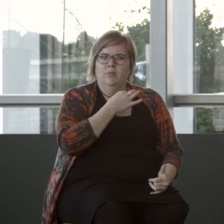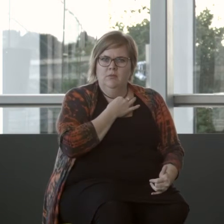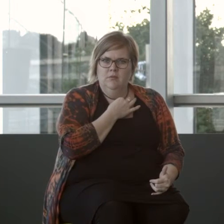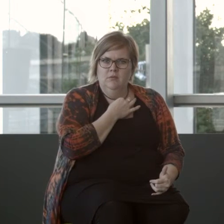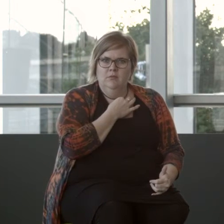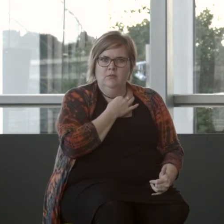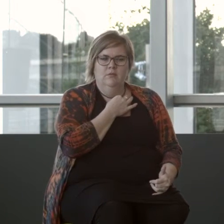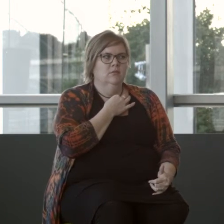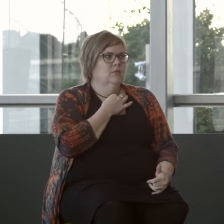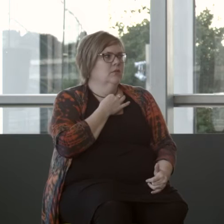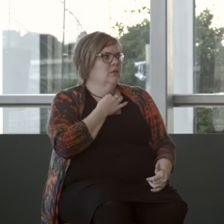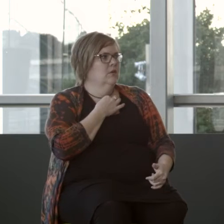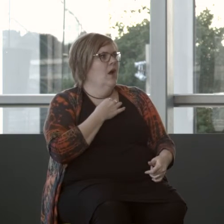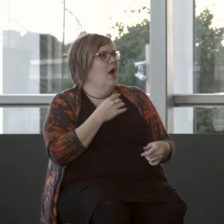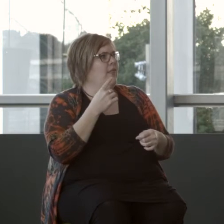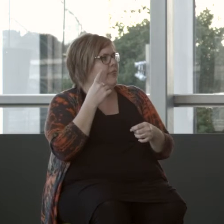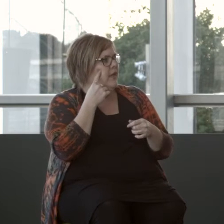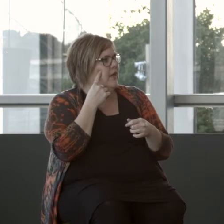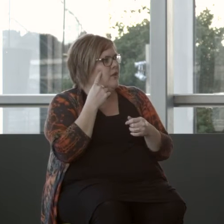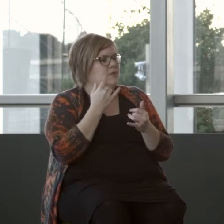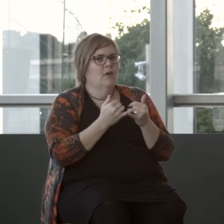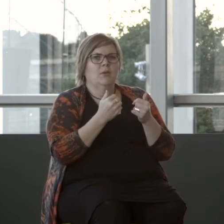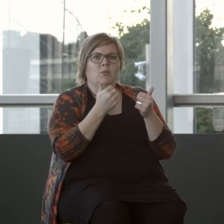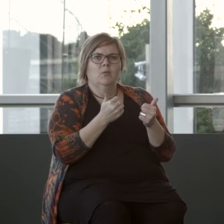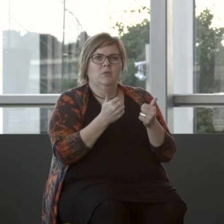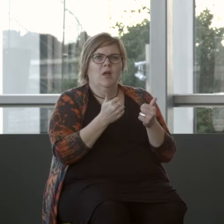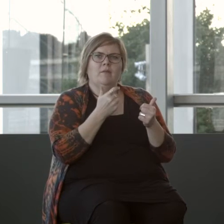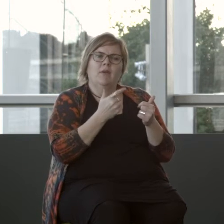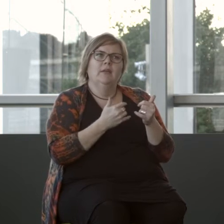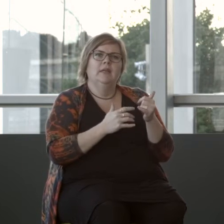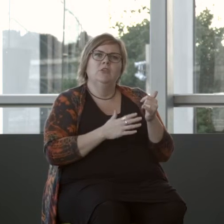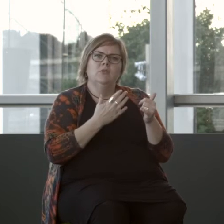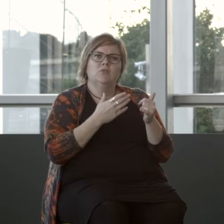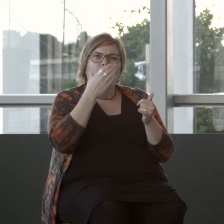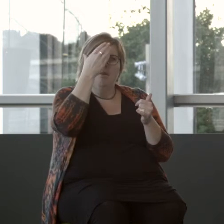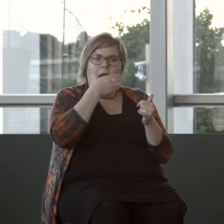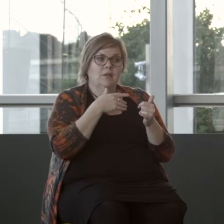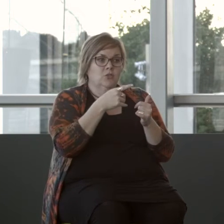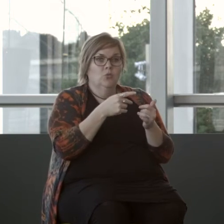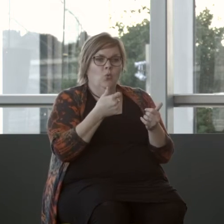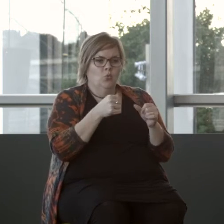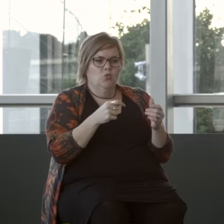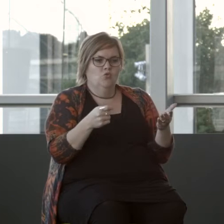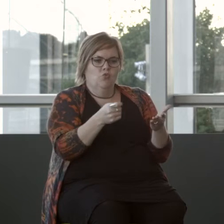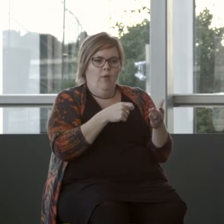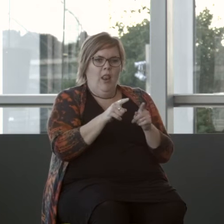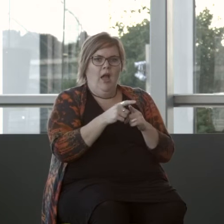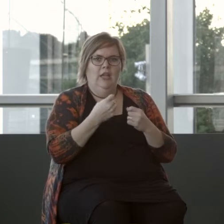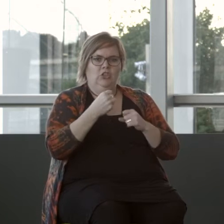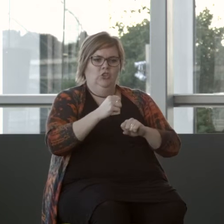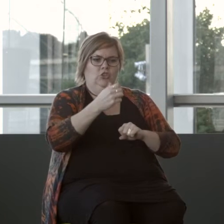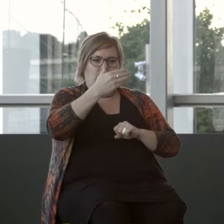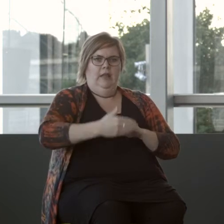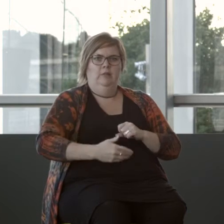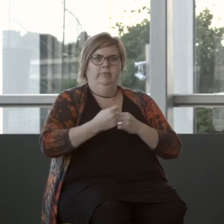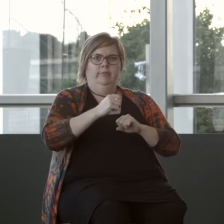I particularly think, I think it was a very brilliant idea to wear a mask or to use this drawing as a kind of shield between yourself